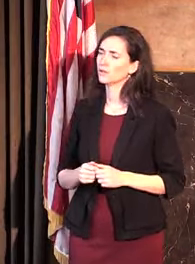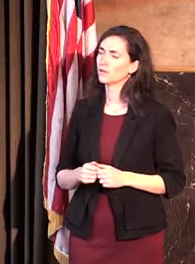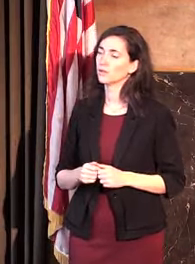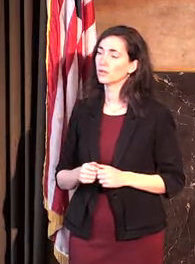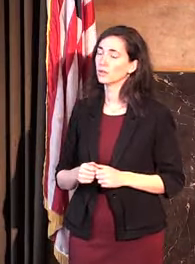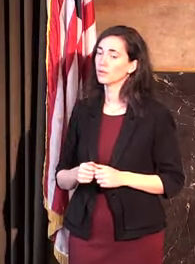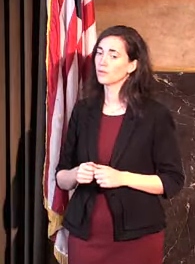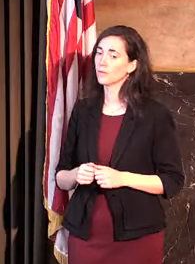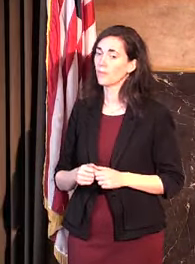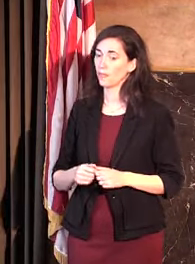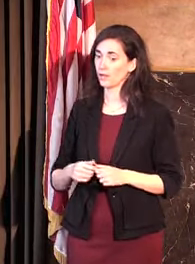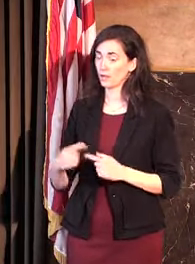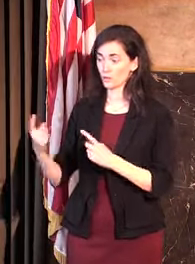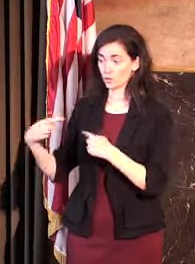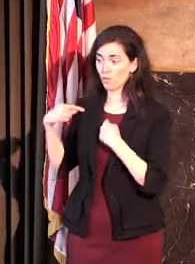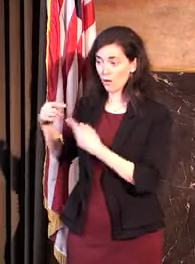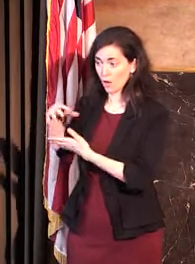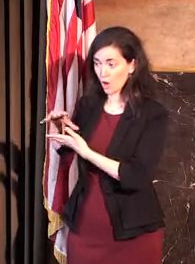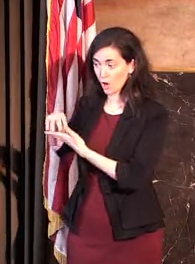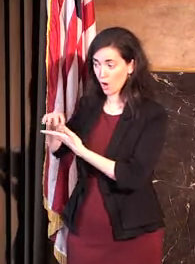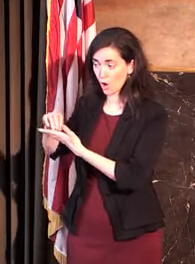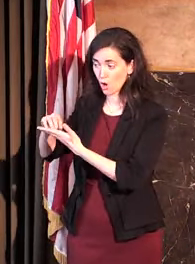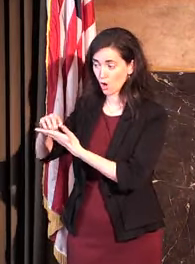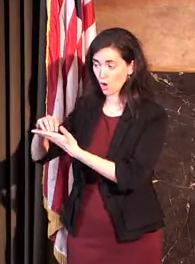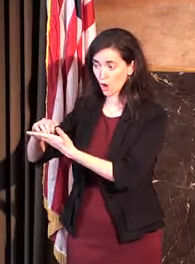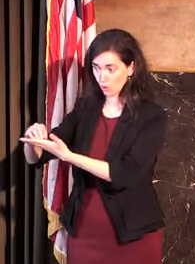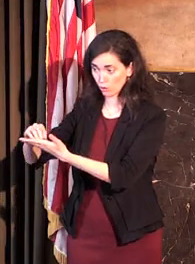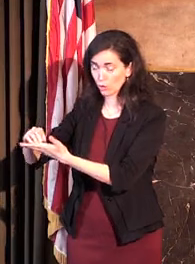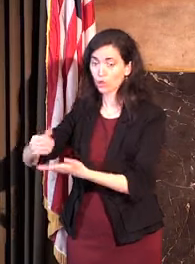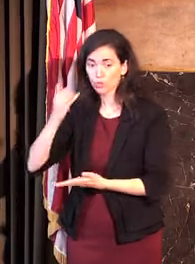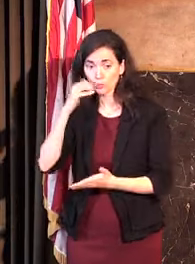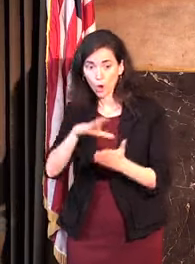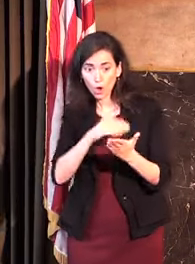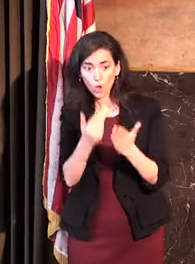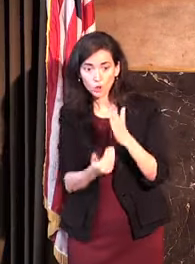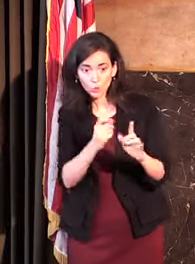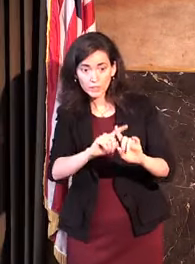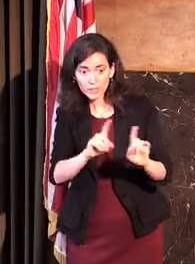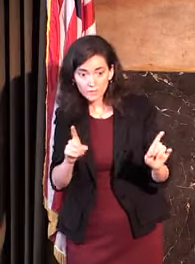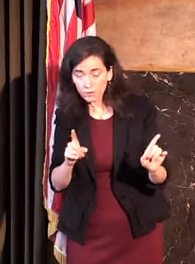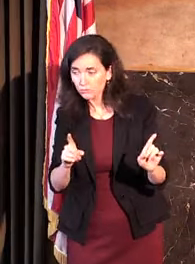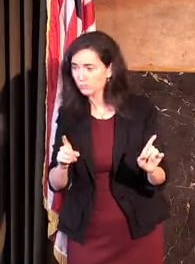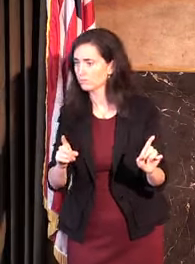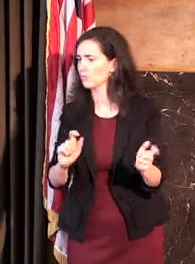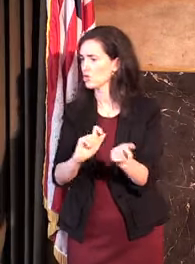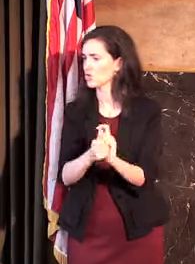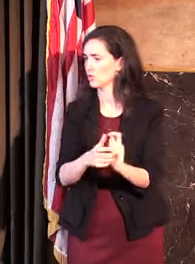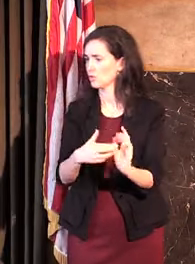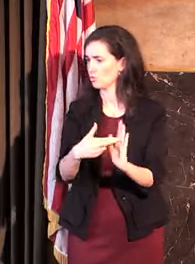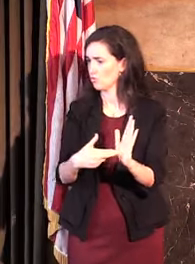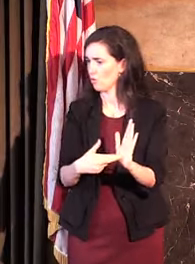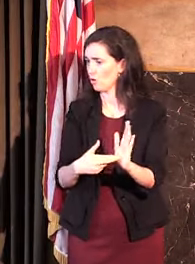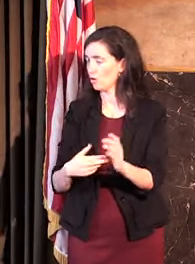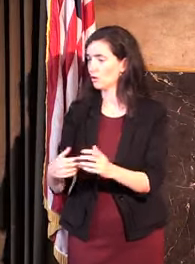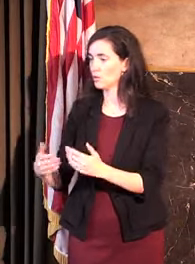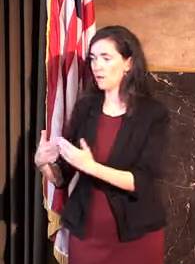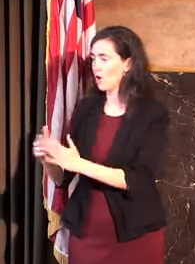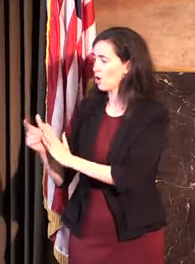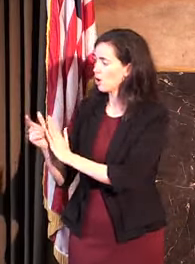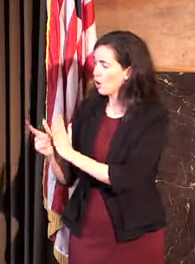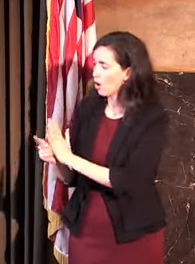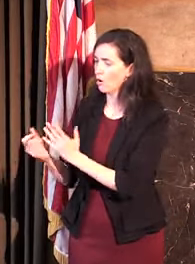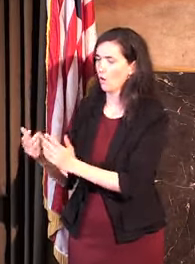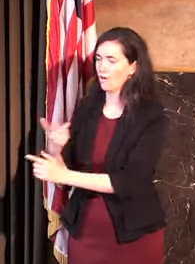different than I've learned to date, whether it be something pertaining to the law or to